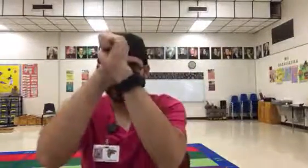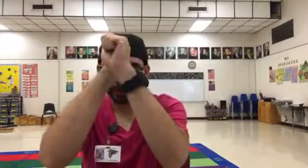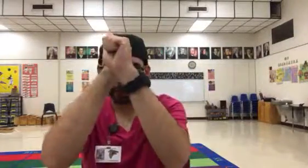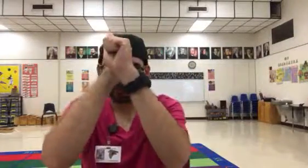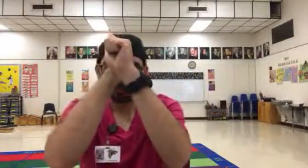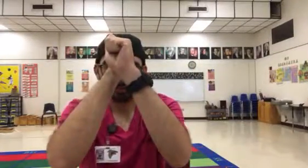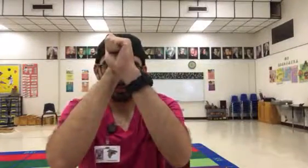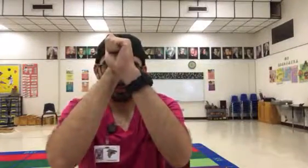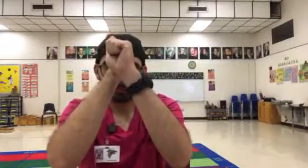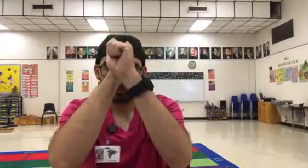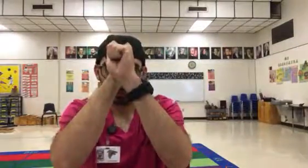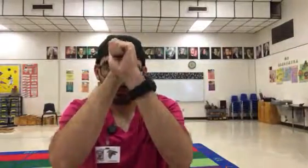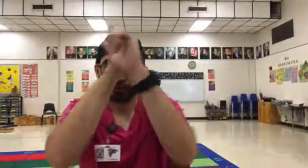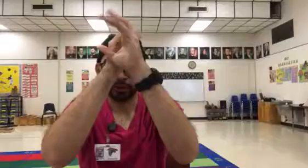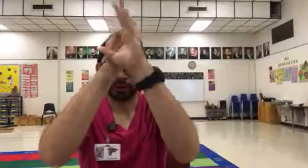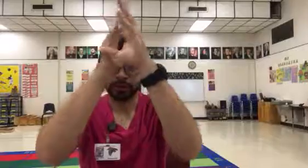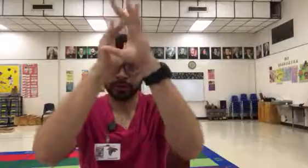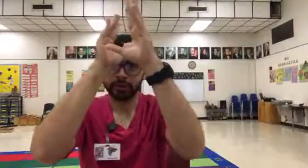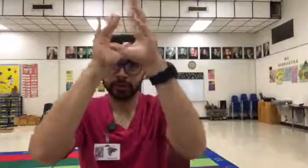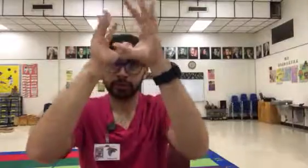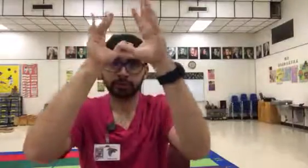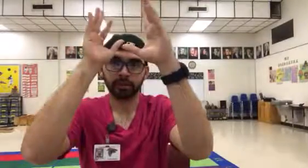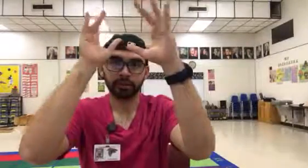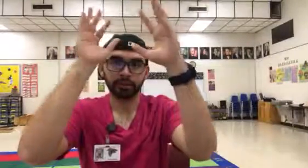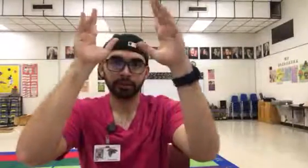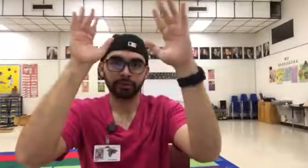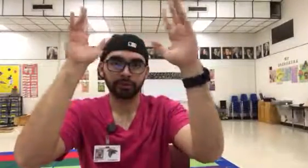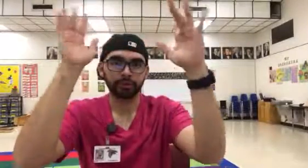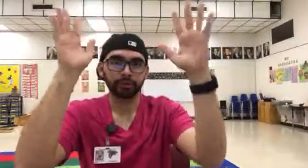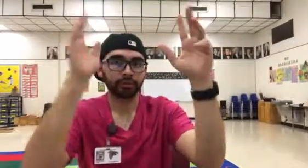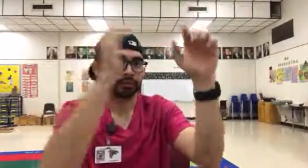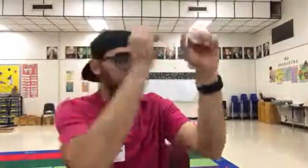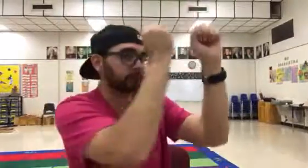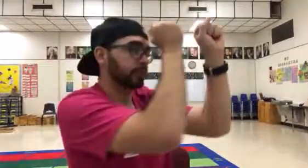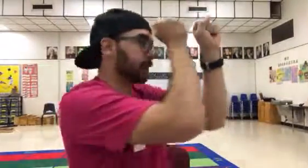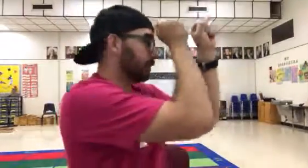front. And then you're going to open and wiggle your fingers. So from the side.